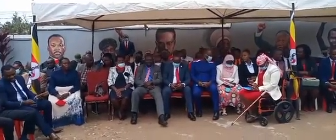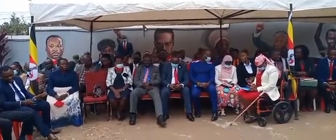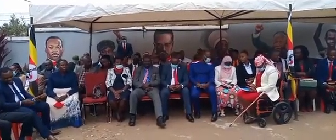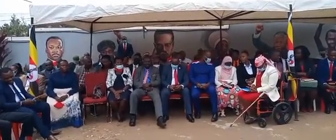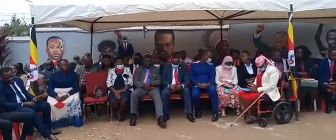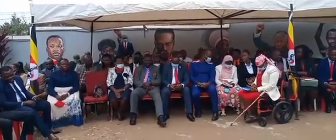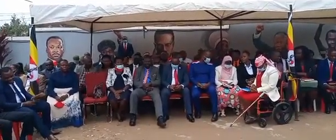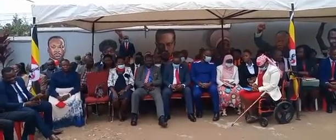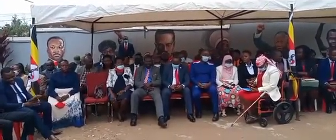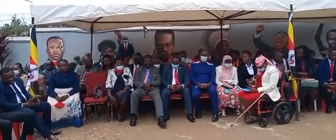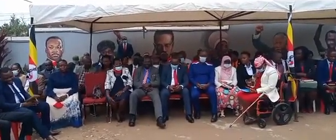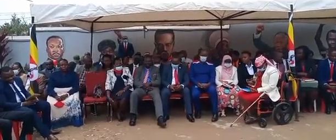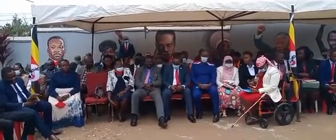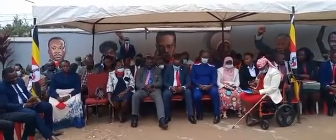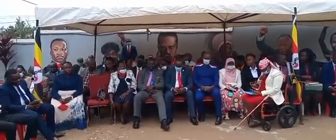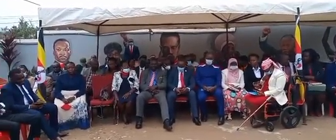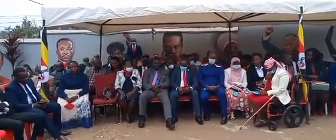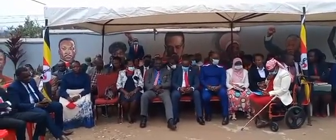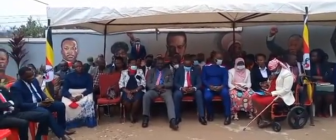go on